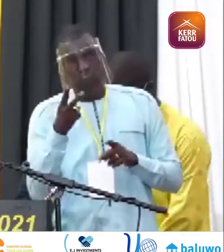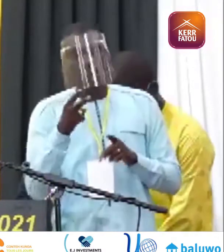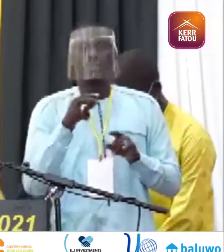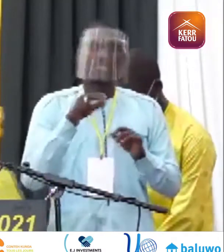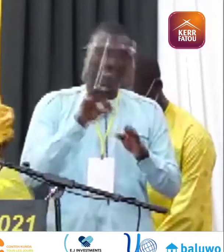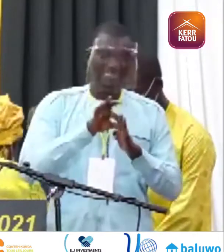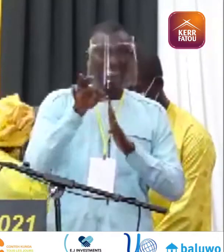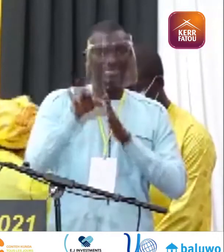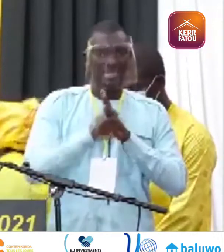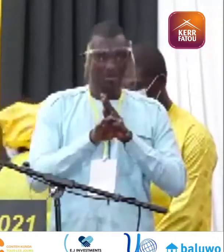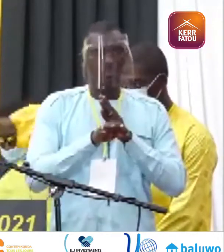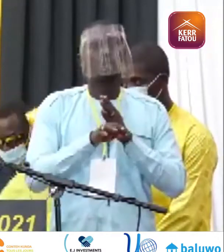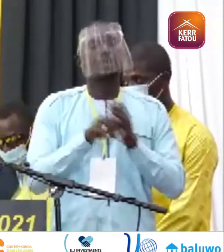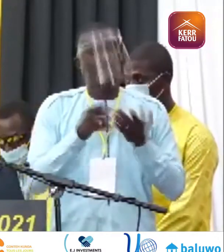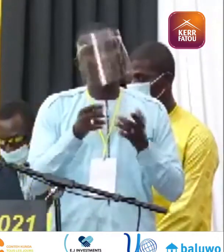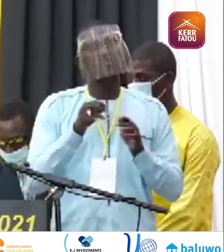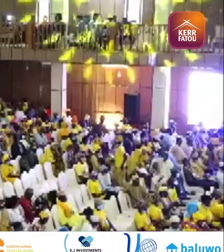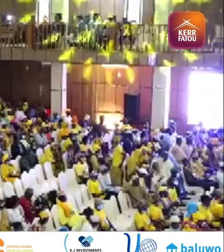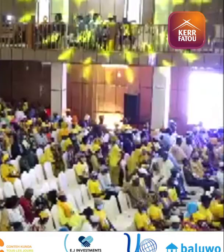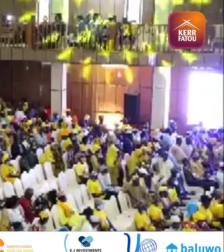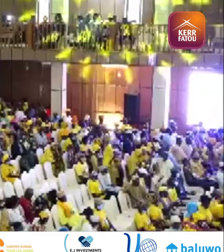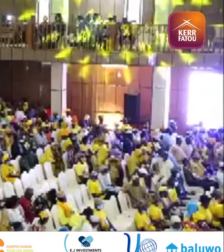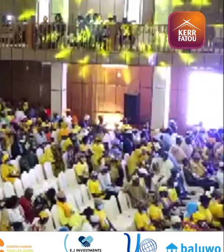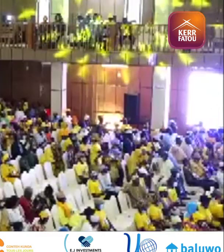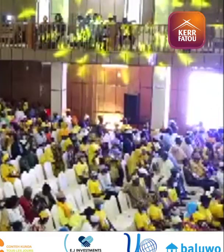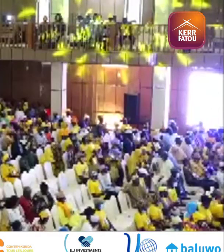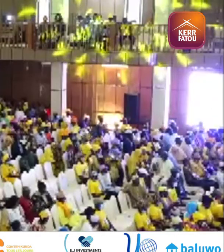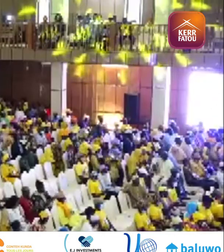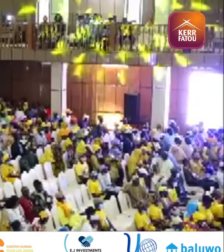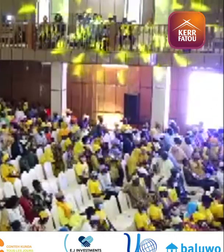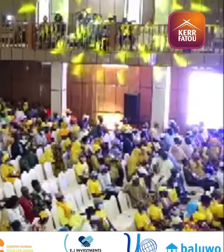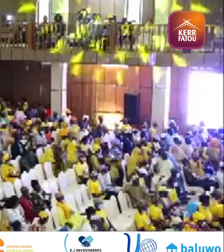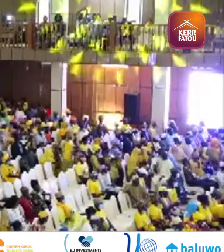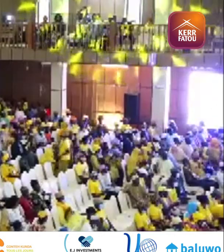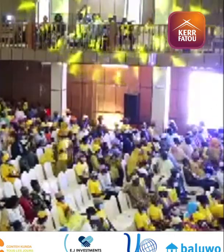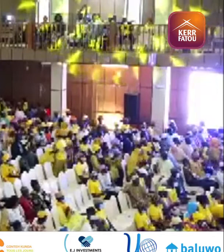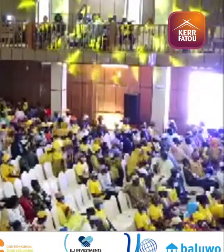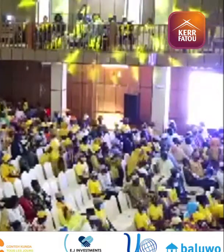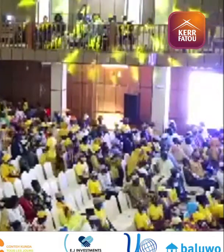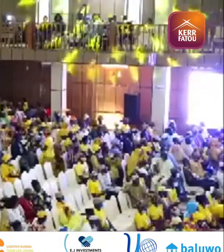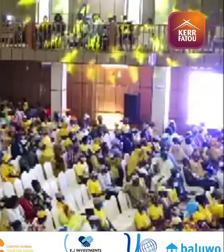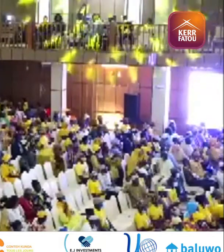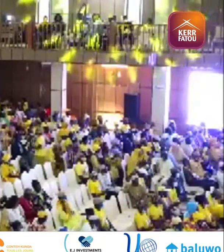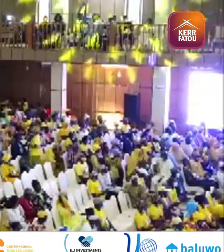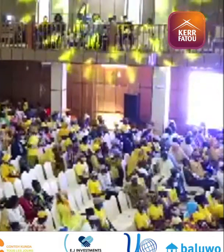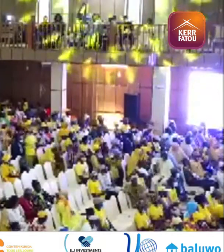2020-2022 tenure of the new executive. I thank you all for your attention.